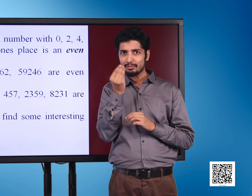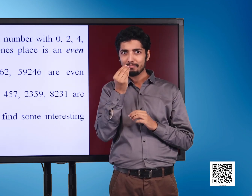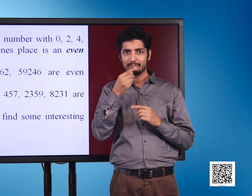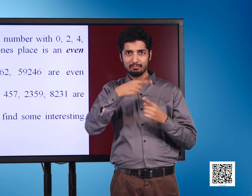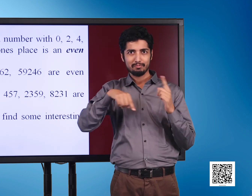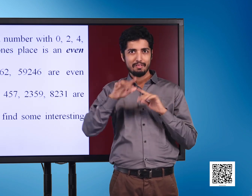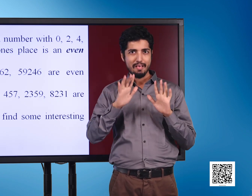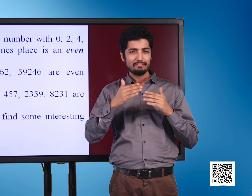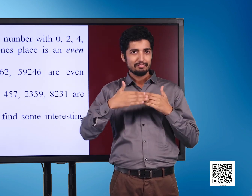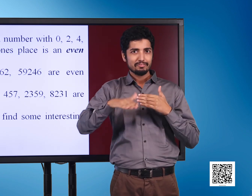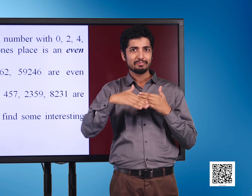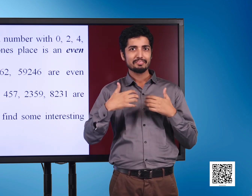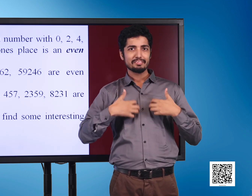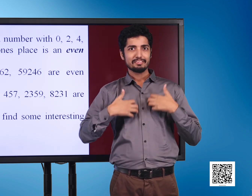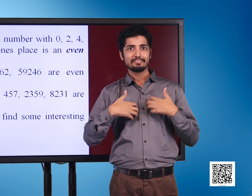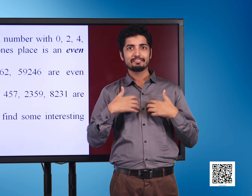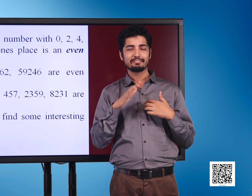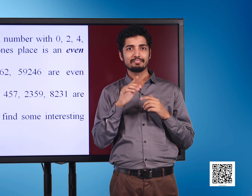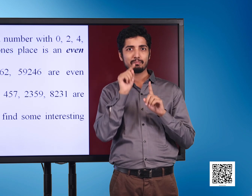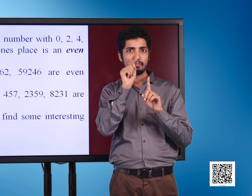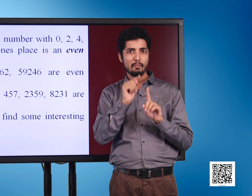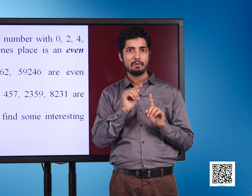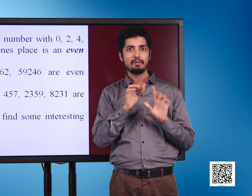Let us try to find some interesting facts.